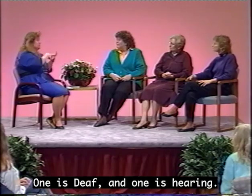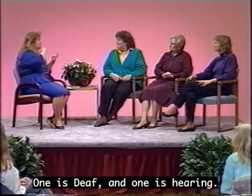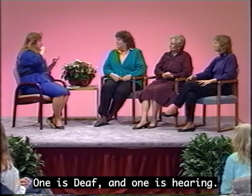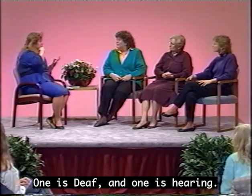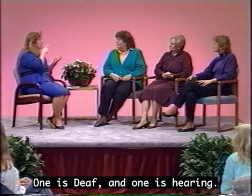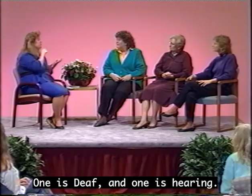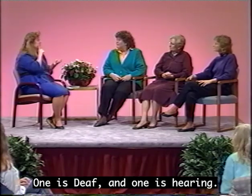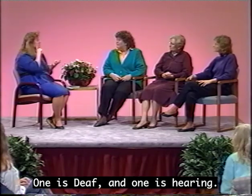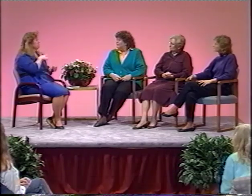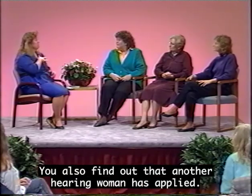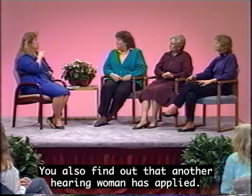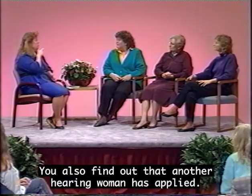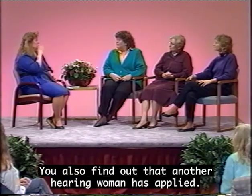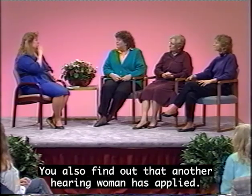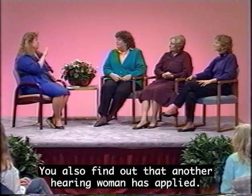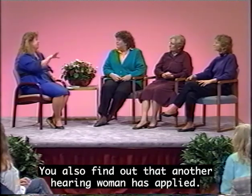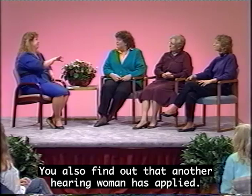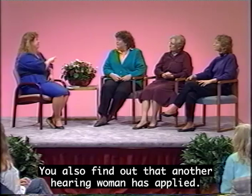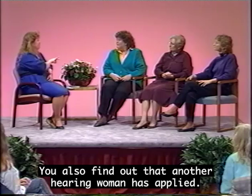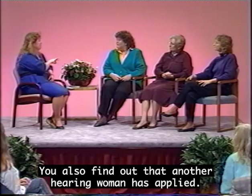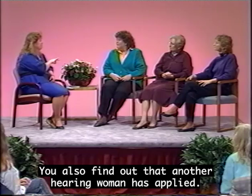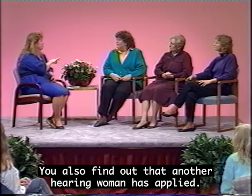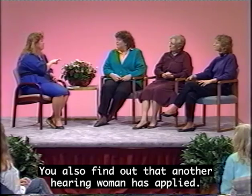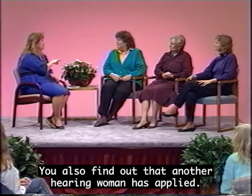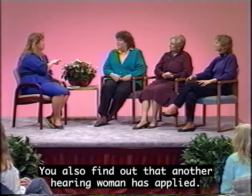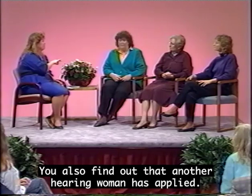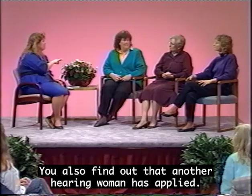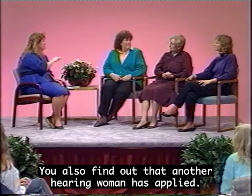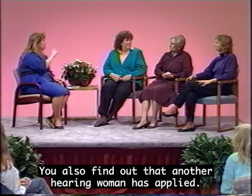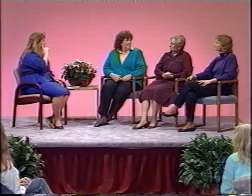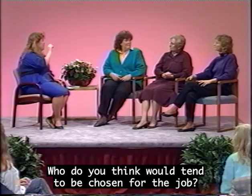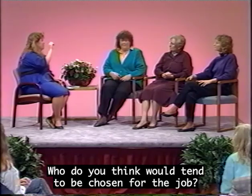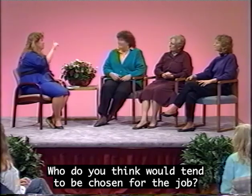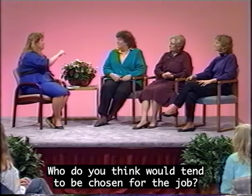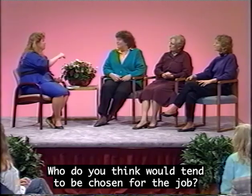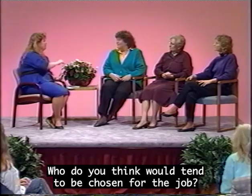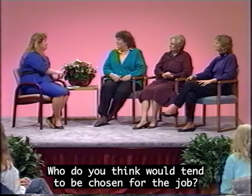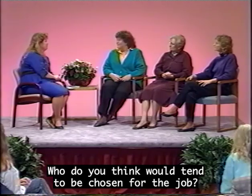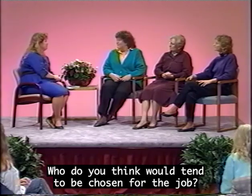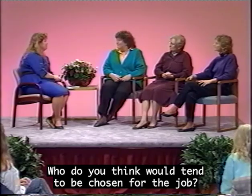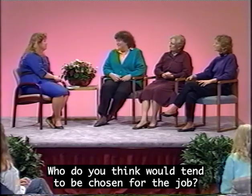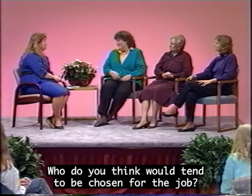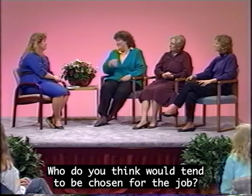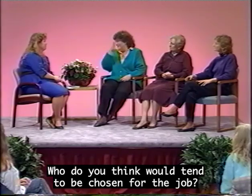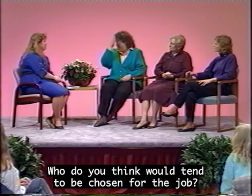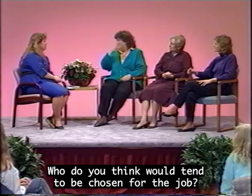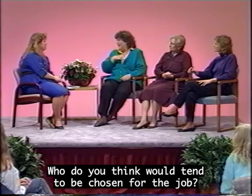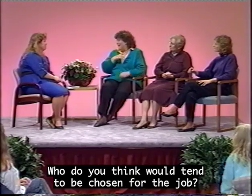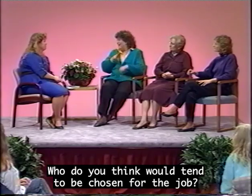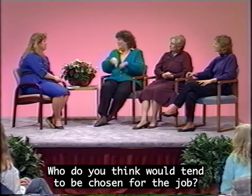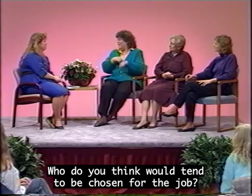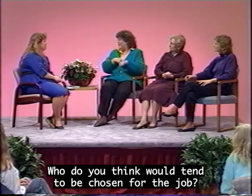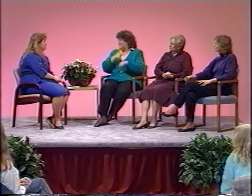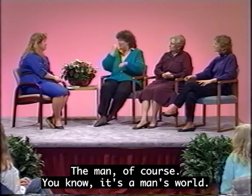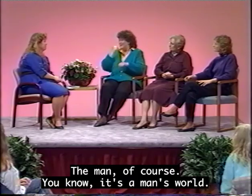and one is hearing. You also find out that another hearing woman has applied. Who do you think would tend to be chosen for the job? The man, of